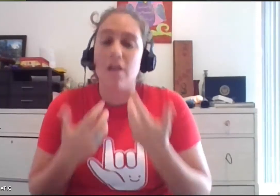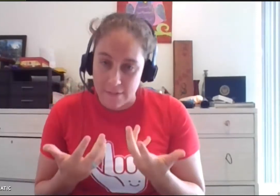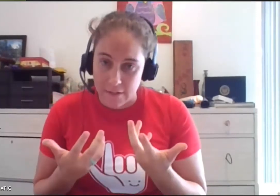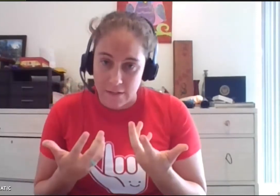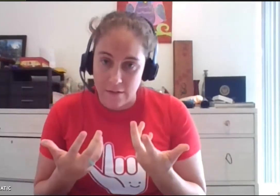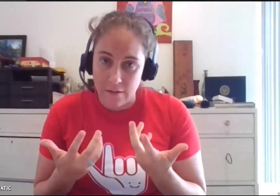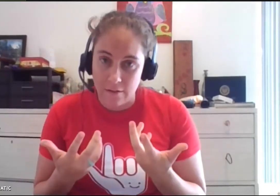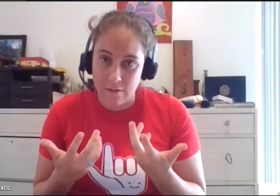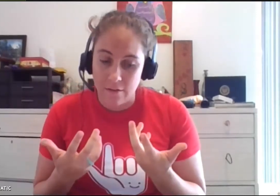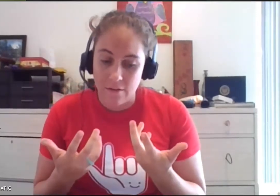Exhausted.